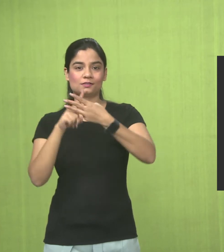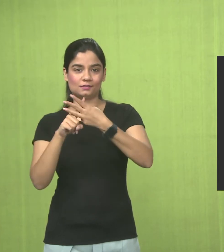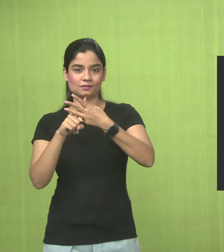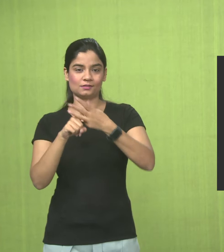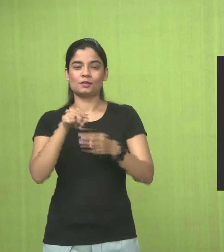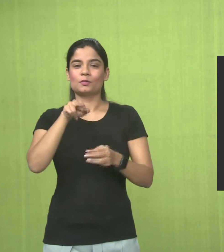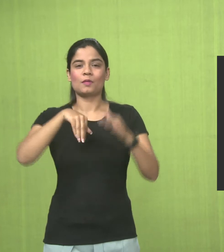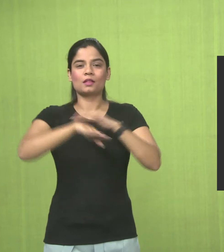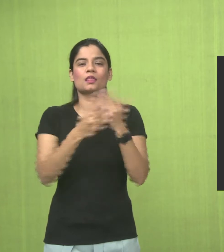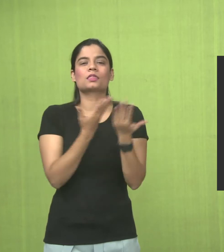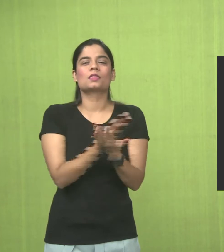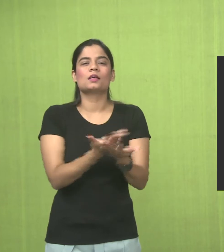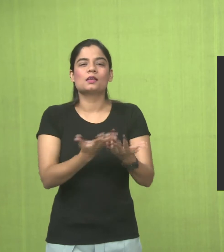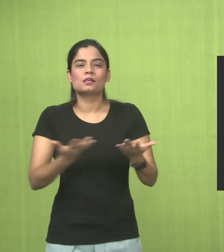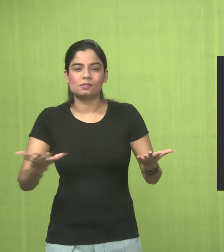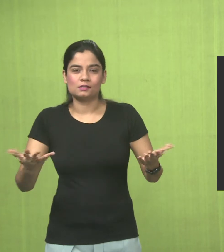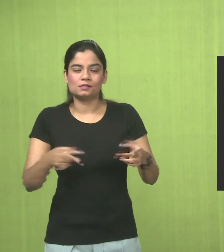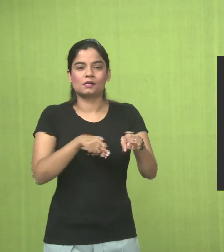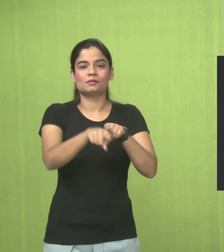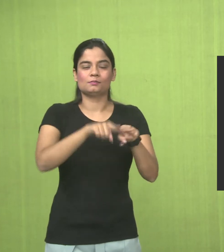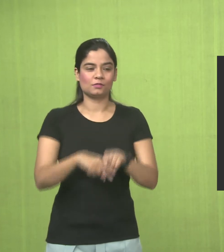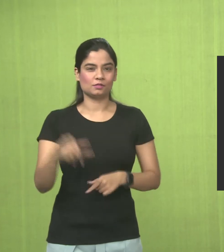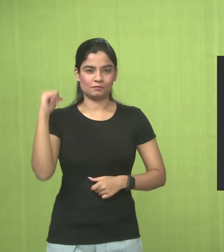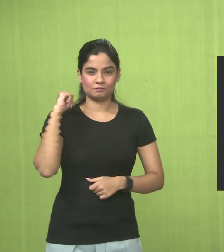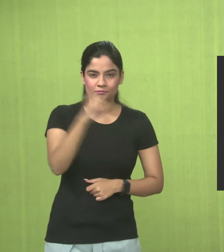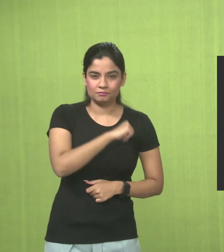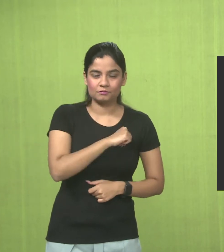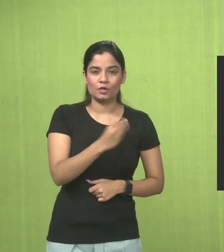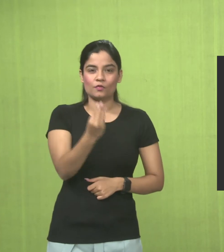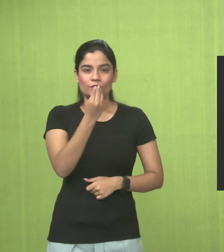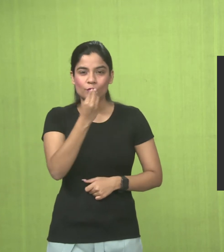drawn by a person or an organization to function effectively.